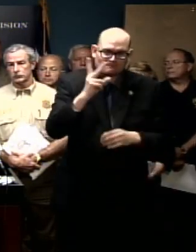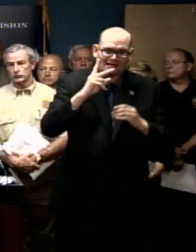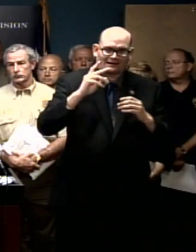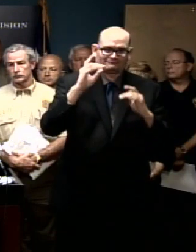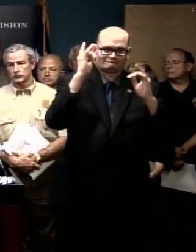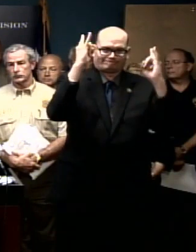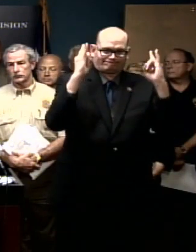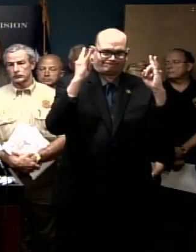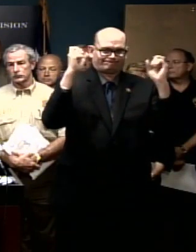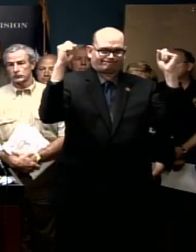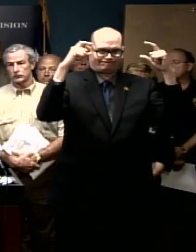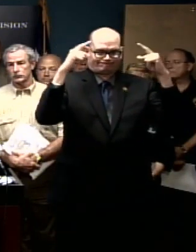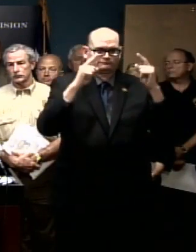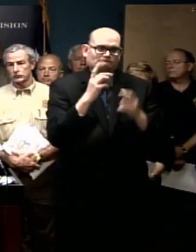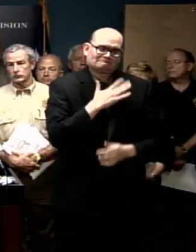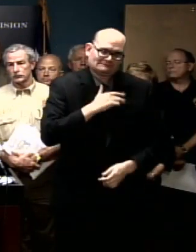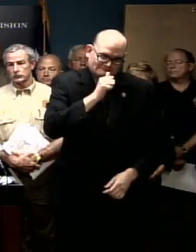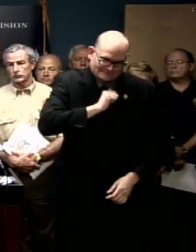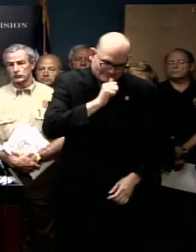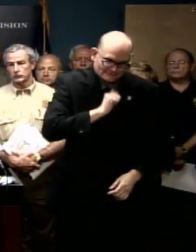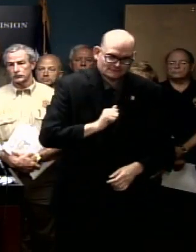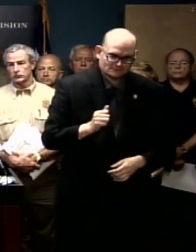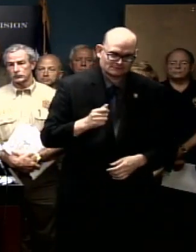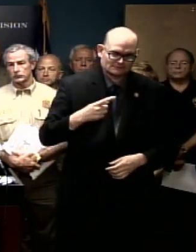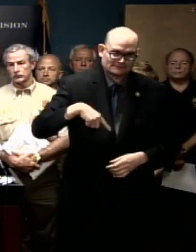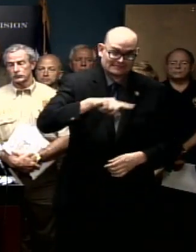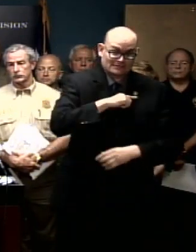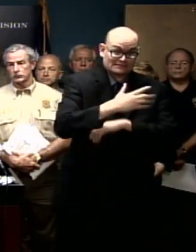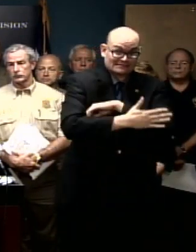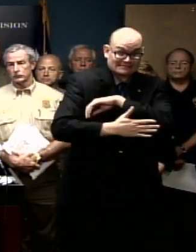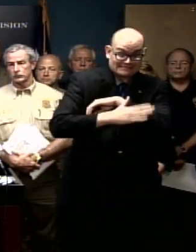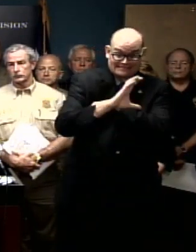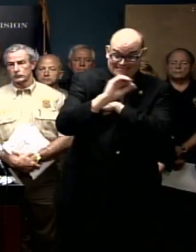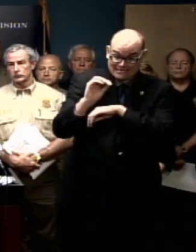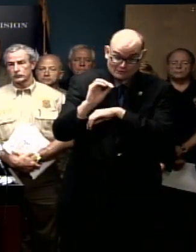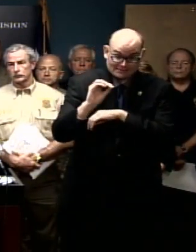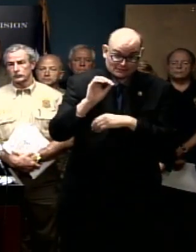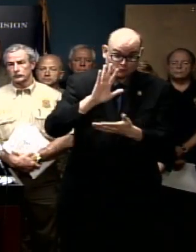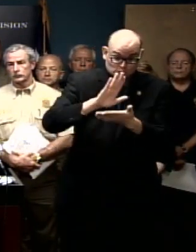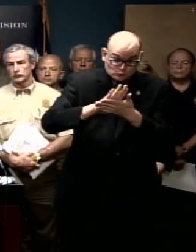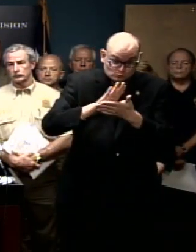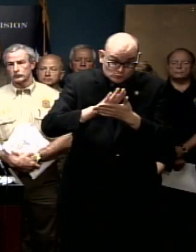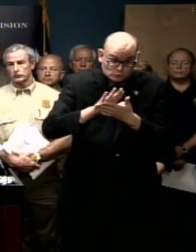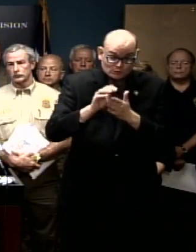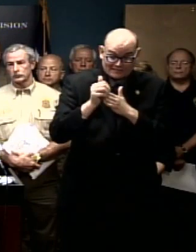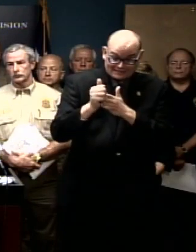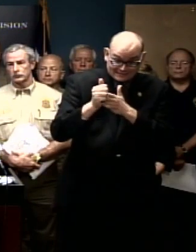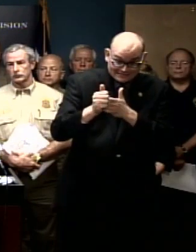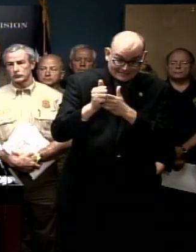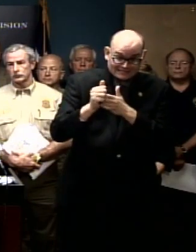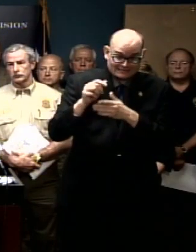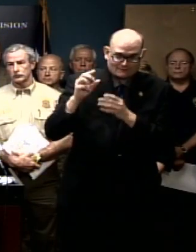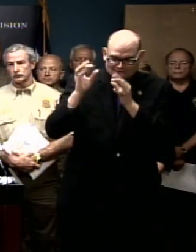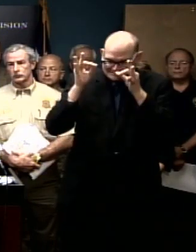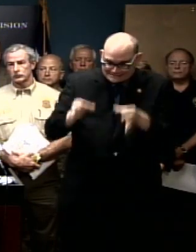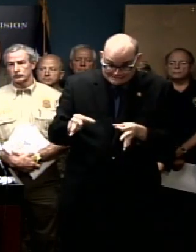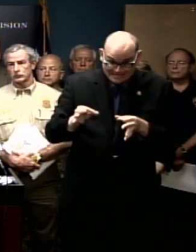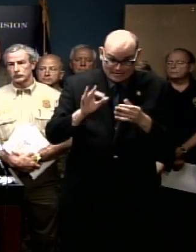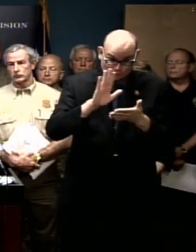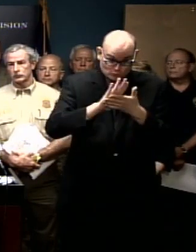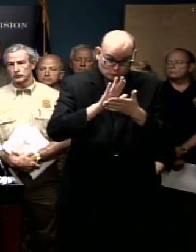point, our county leaders and our school leaders come together and decide when schools should reopen. We do